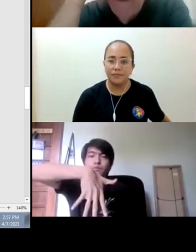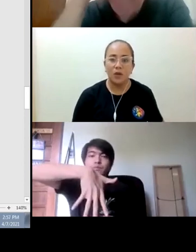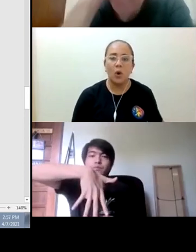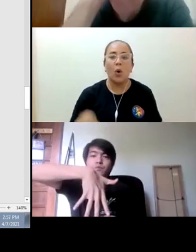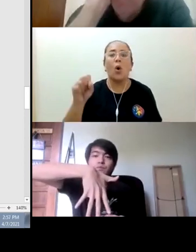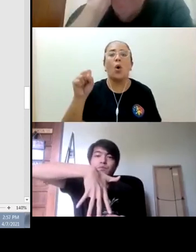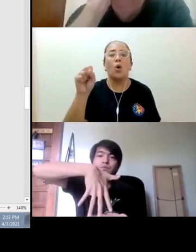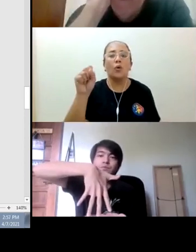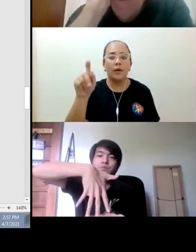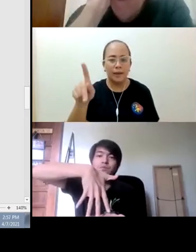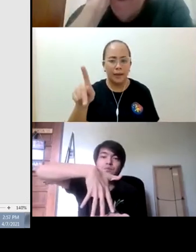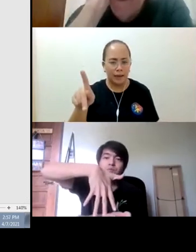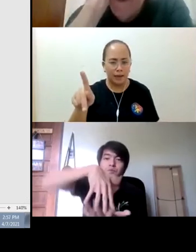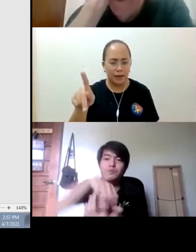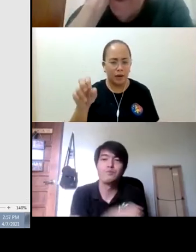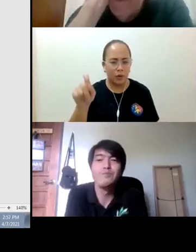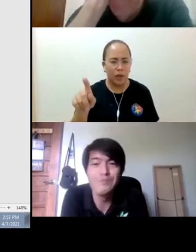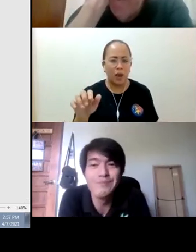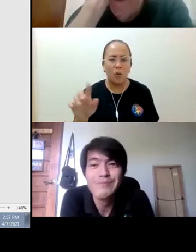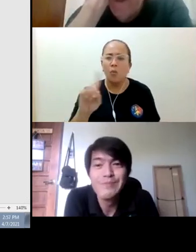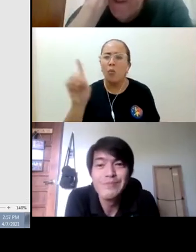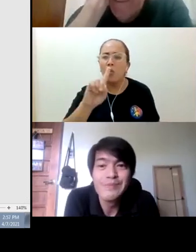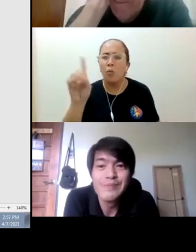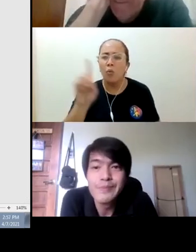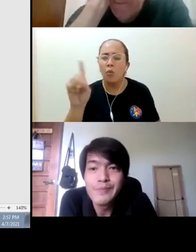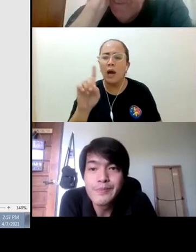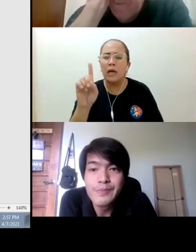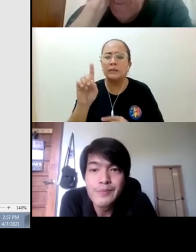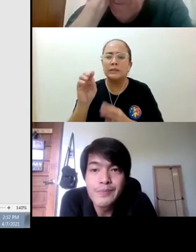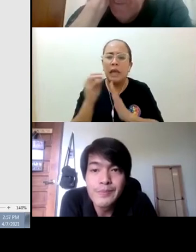Okay. Right? So, but what are the hand shapes for weak?